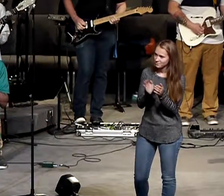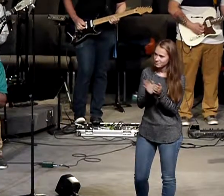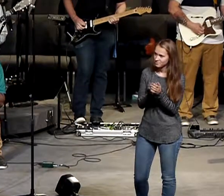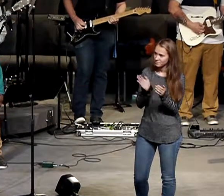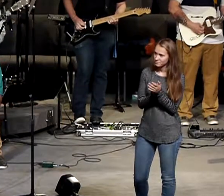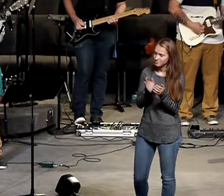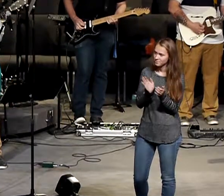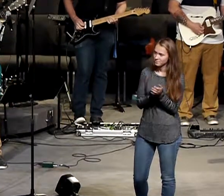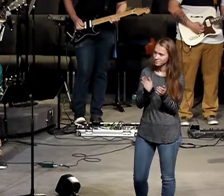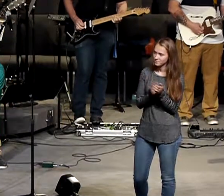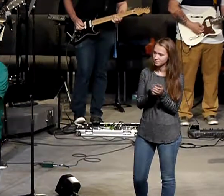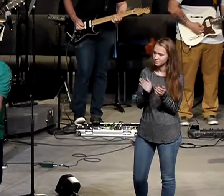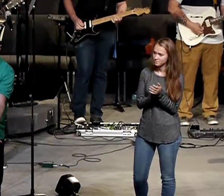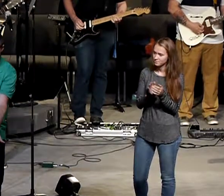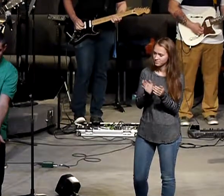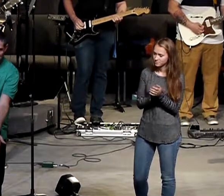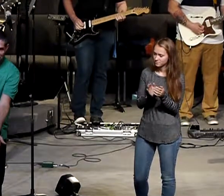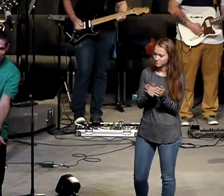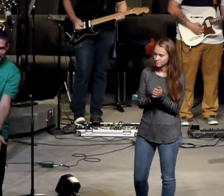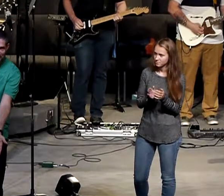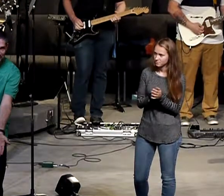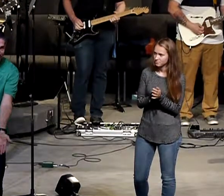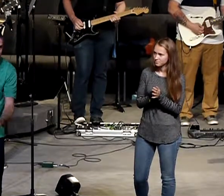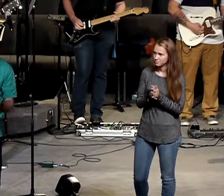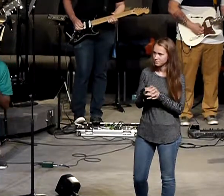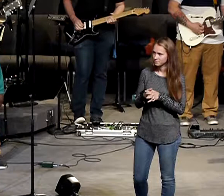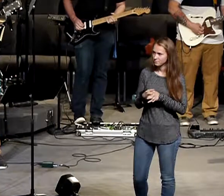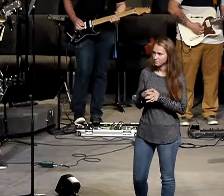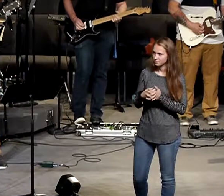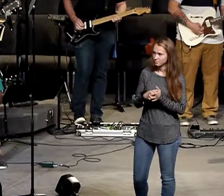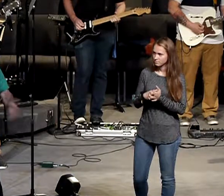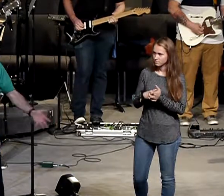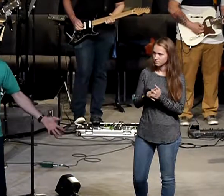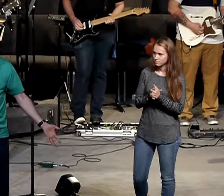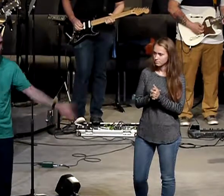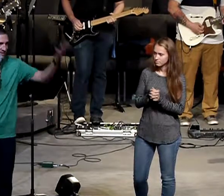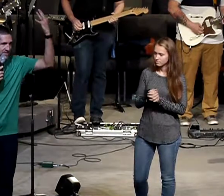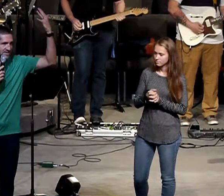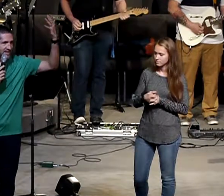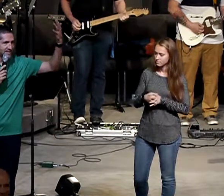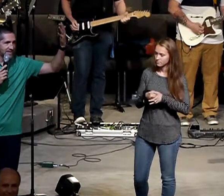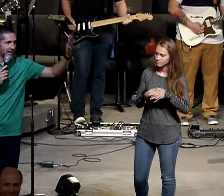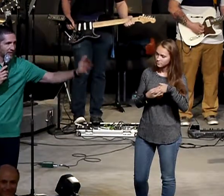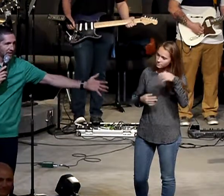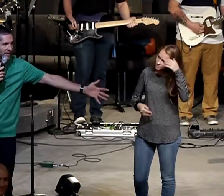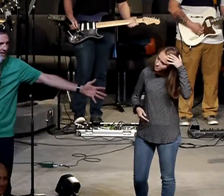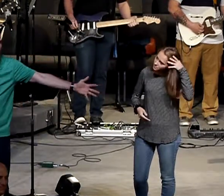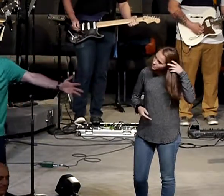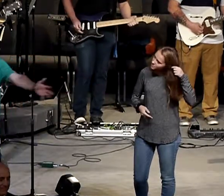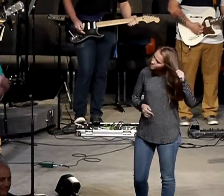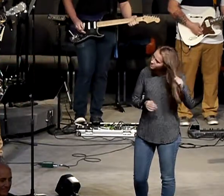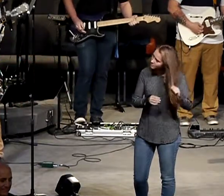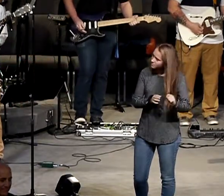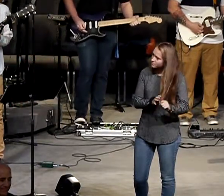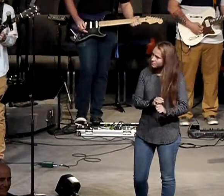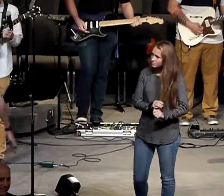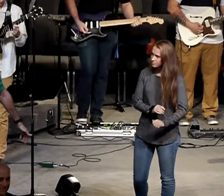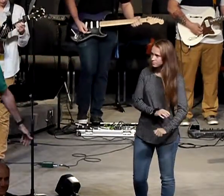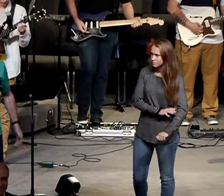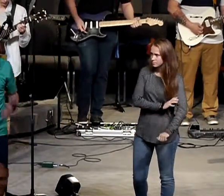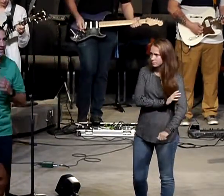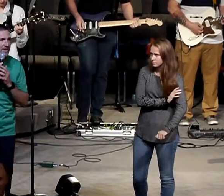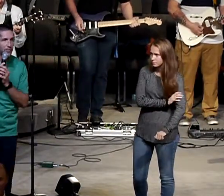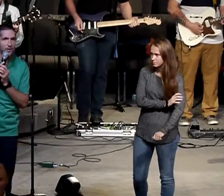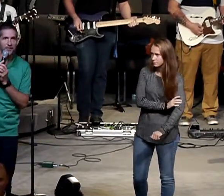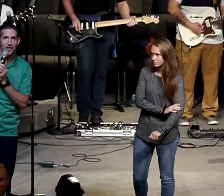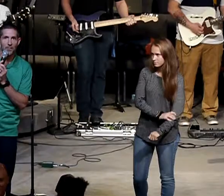he comes to share with us. Dr. Campo, if you'd come right down here. Students, let's stand together, gather around Dr. Campo. Let's